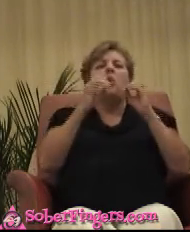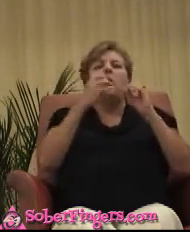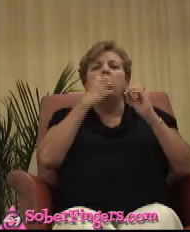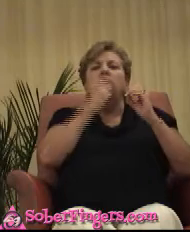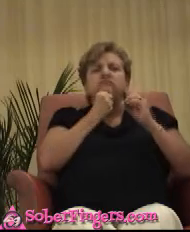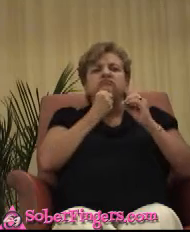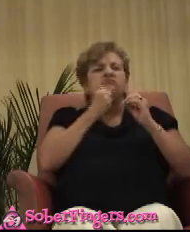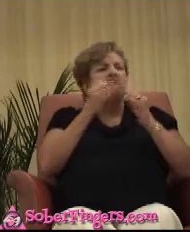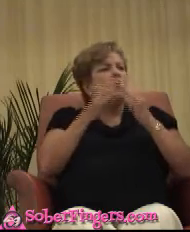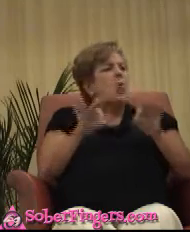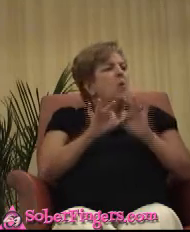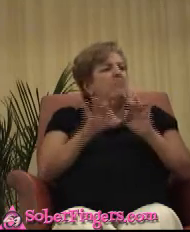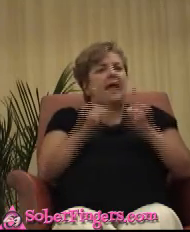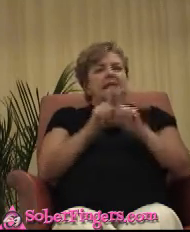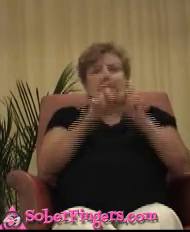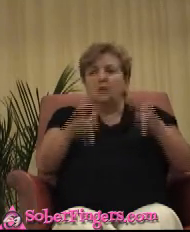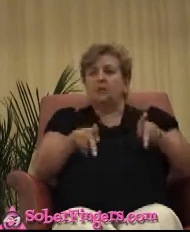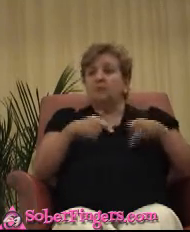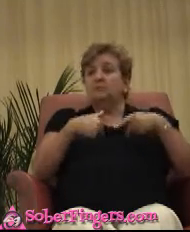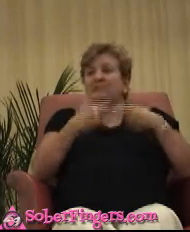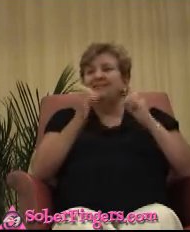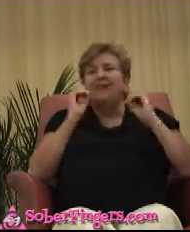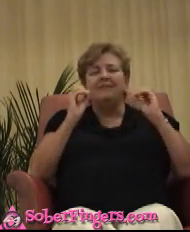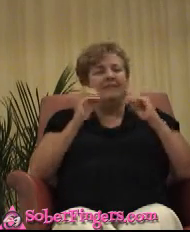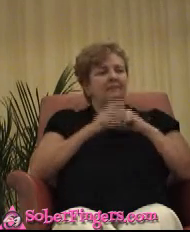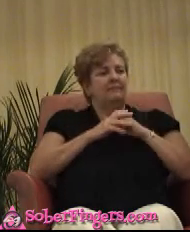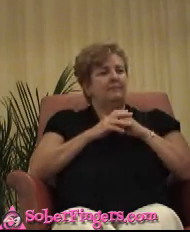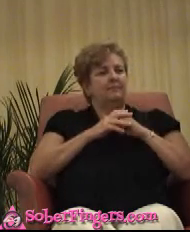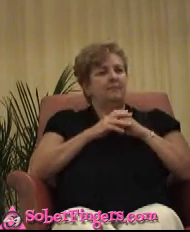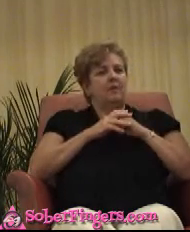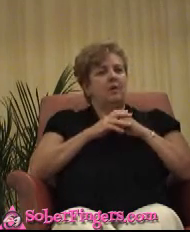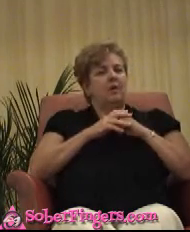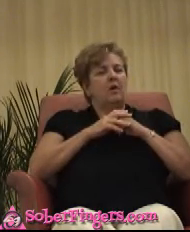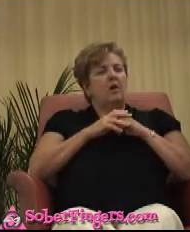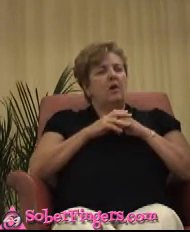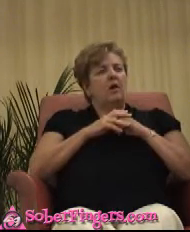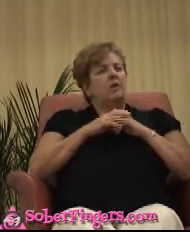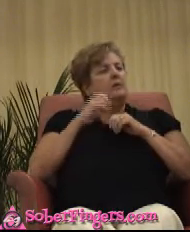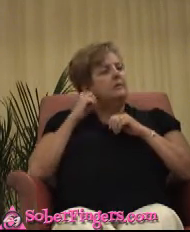Later, I read a report, kind of an interesting report, a summarizing paragraph by this doctor.